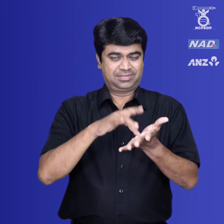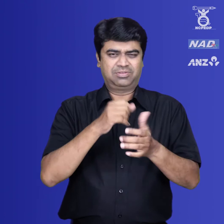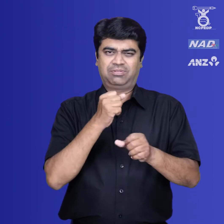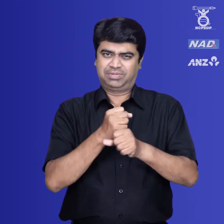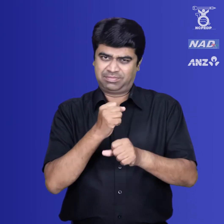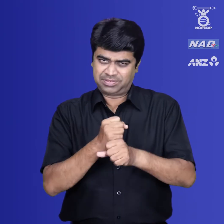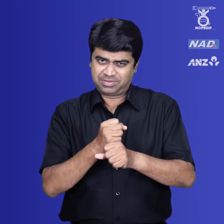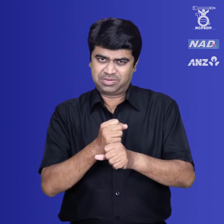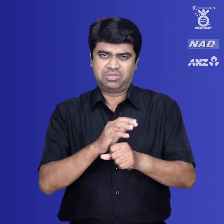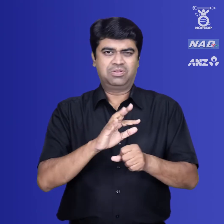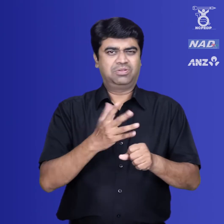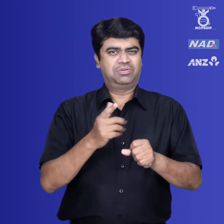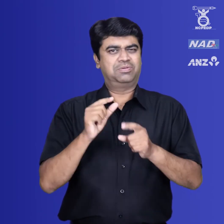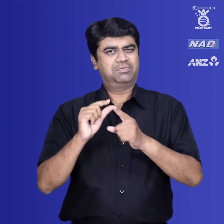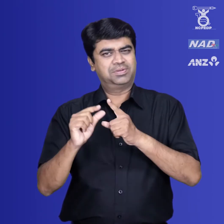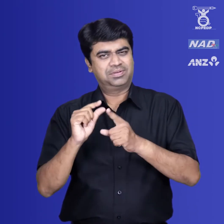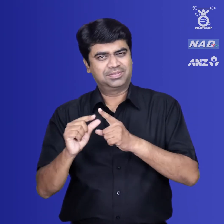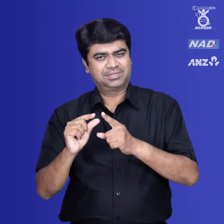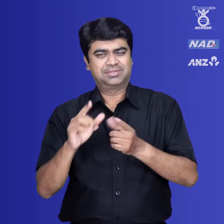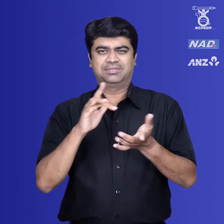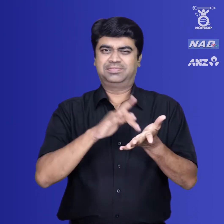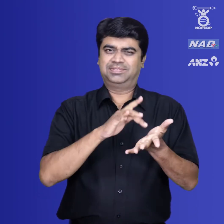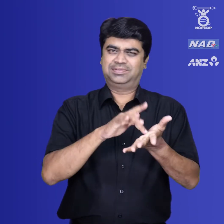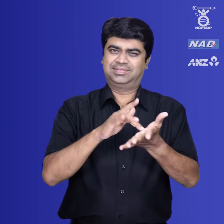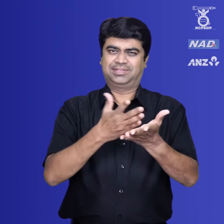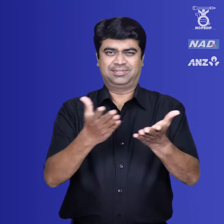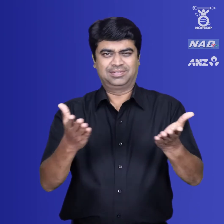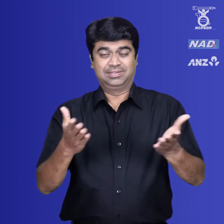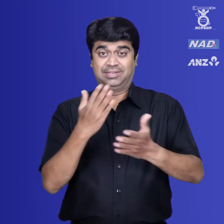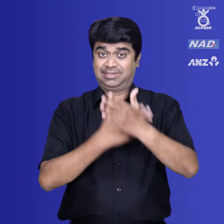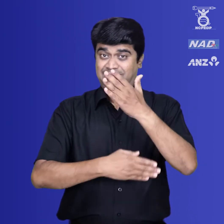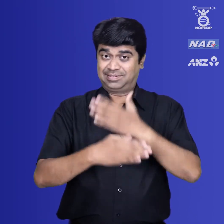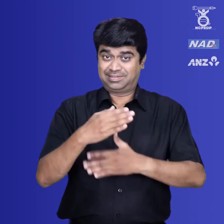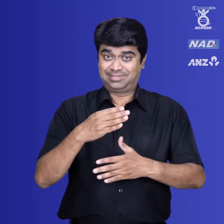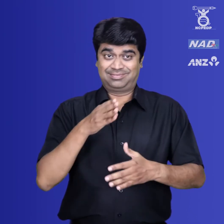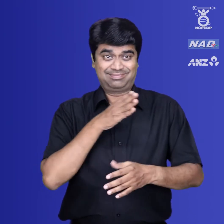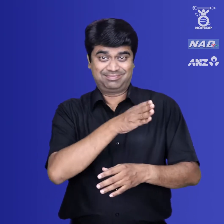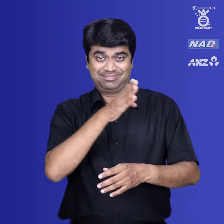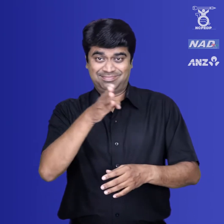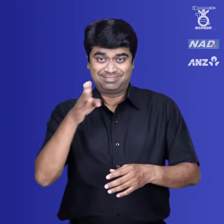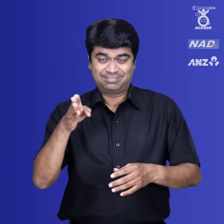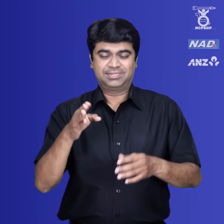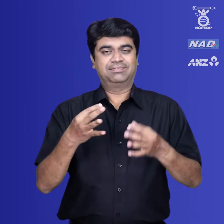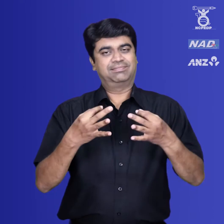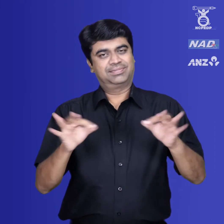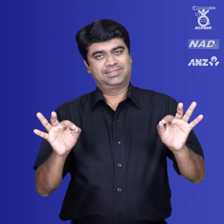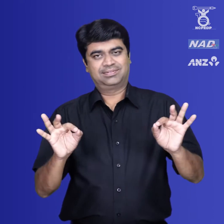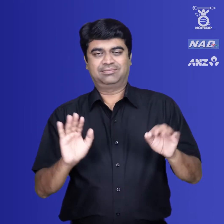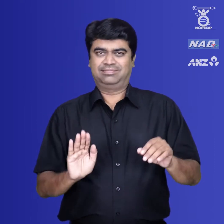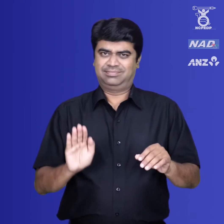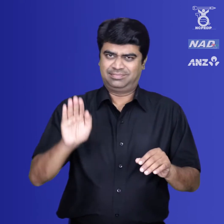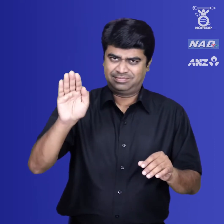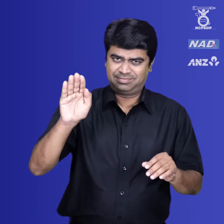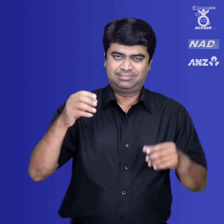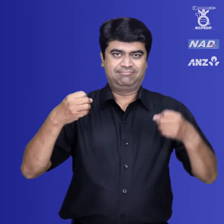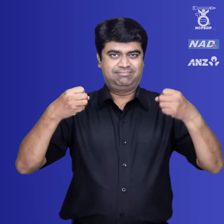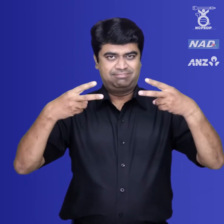Barrier-free access in all parts of government and private hospitals and other healthcare